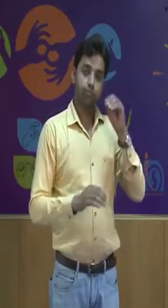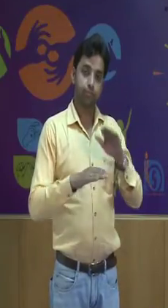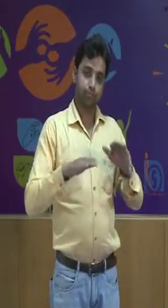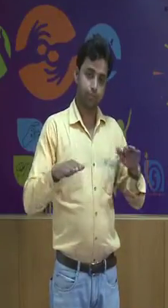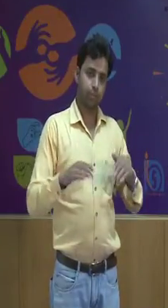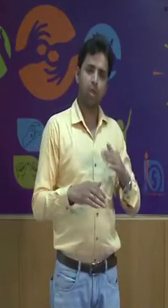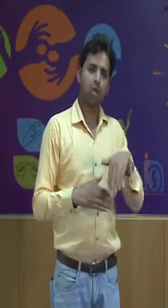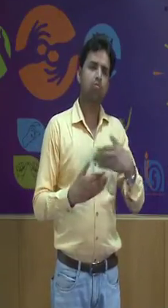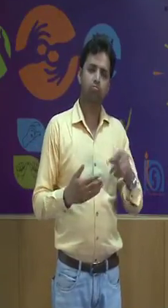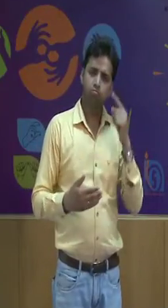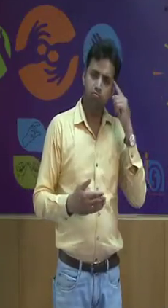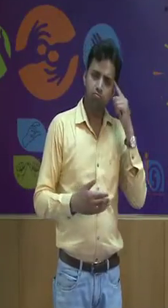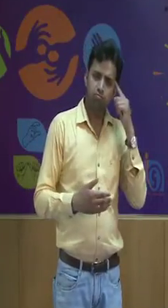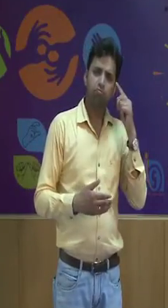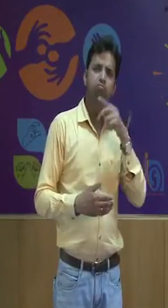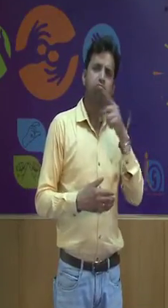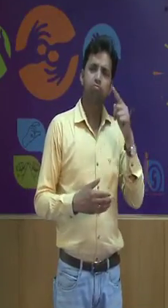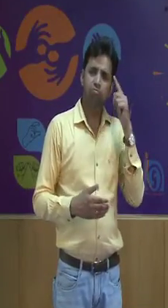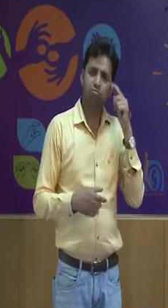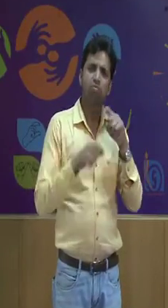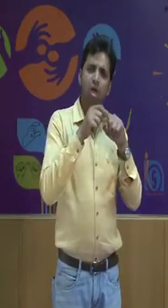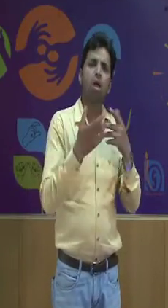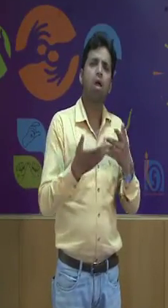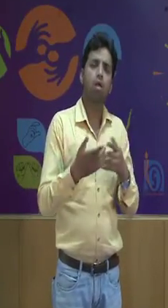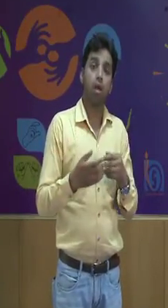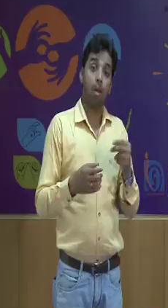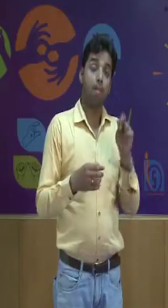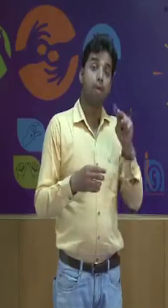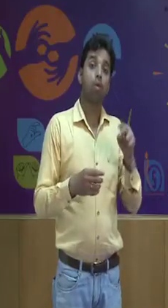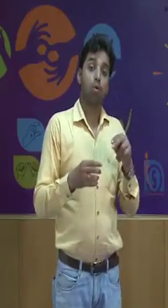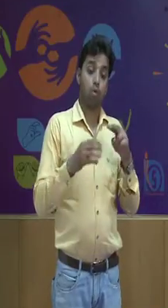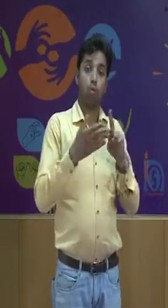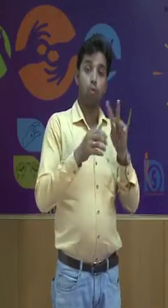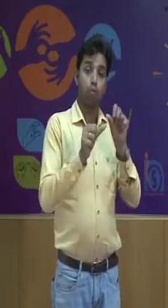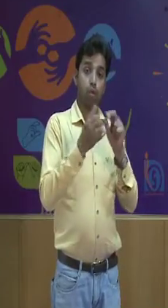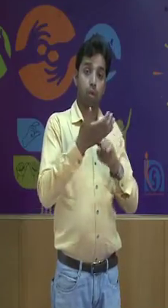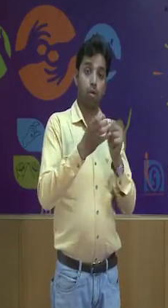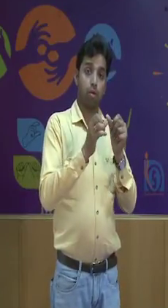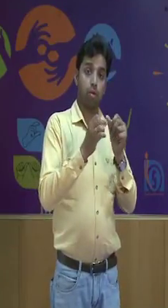Learners, can you guess the meaning of this term Varna Sankar caste?